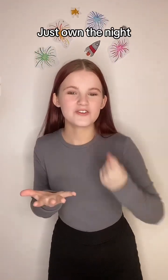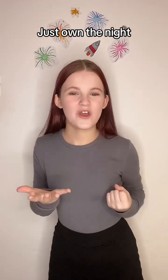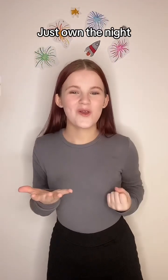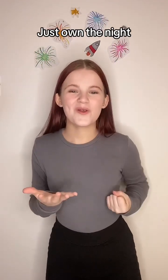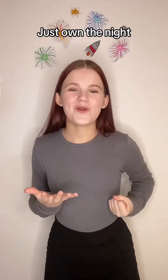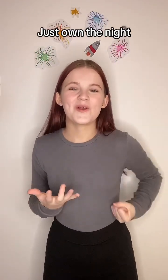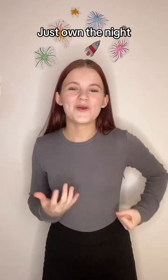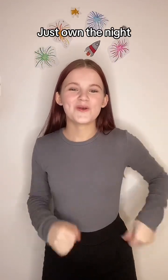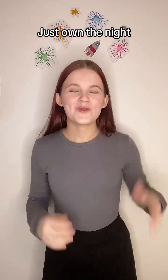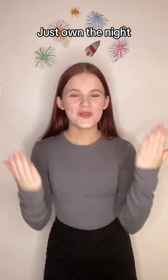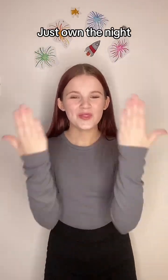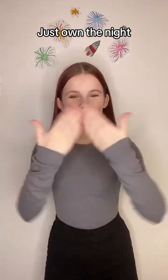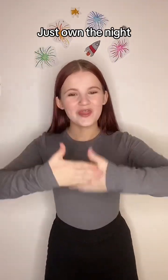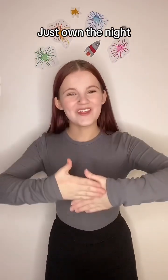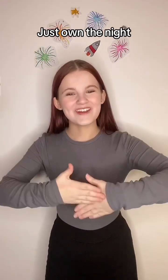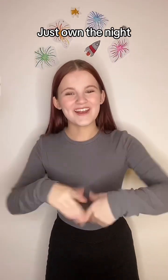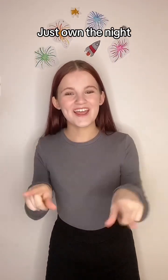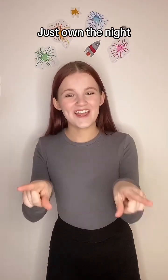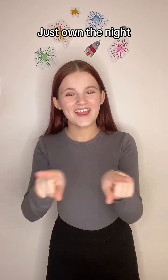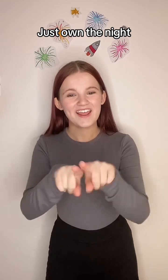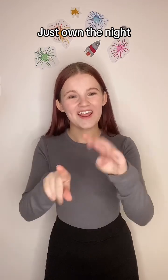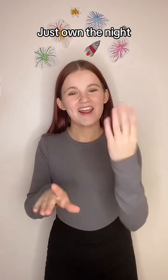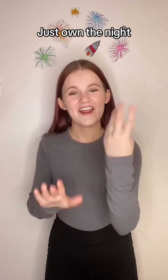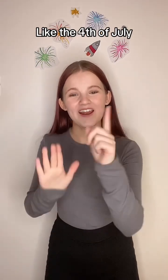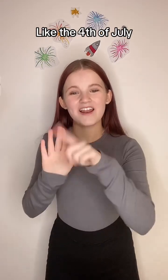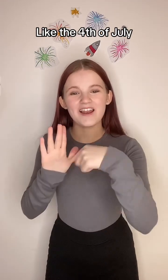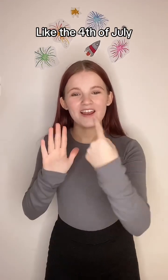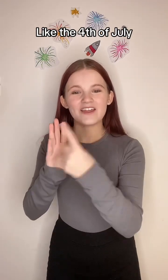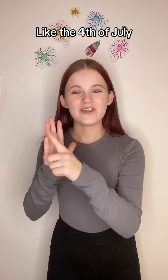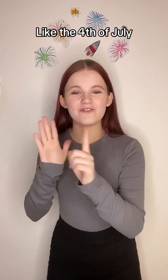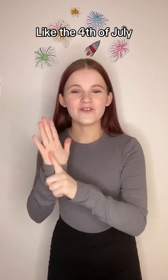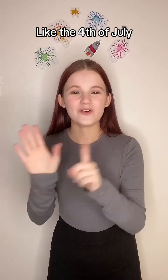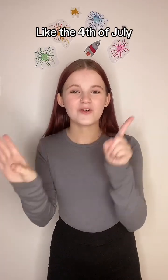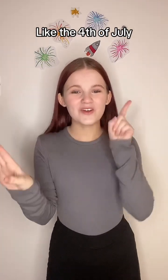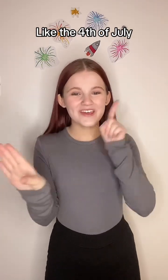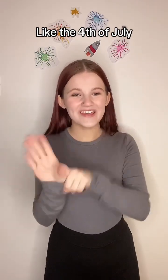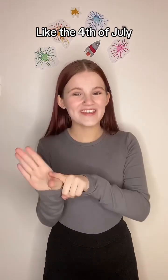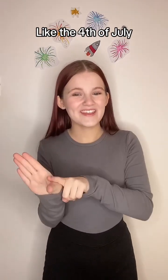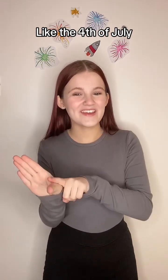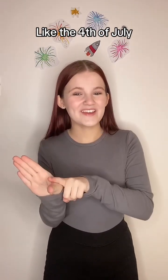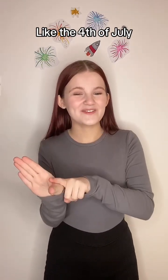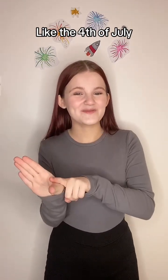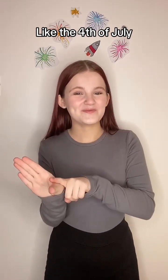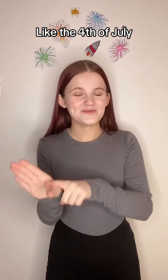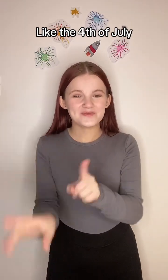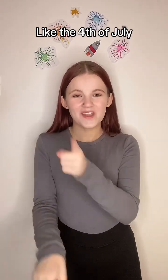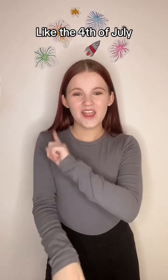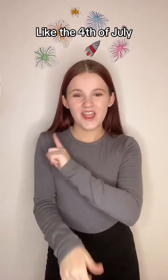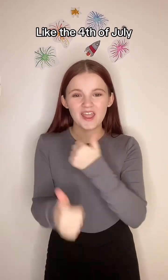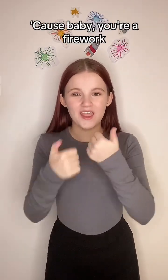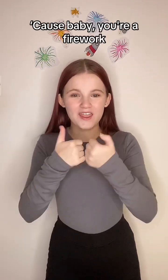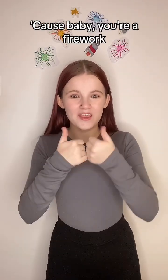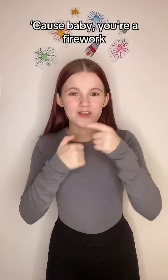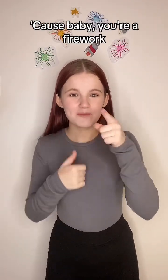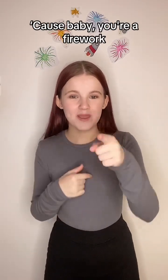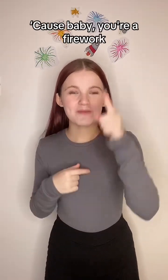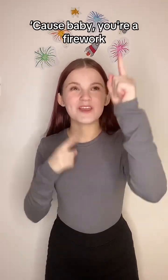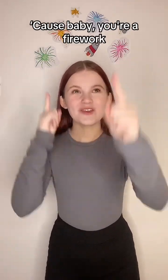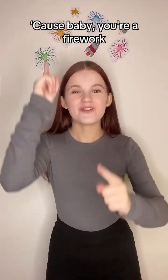on the night, like the 5th of July. Cause baby you're